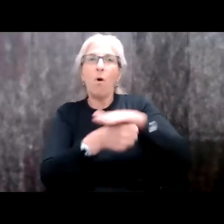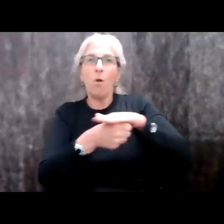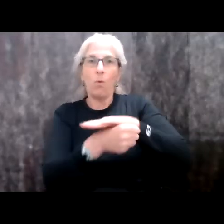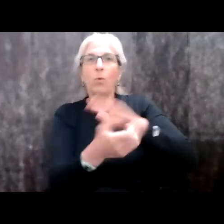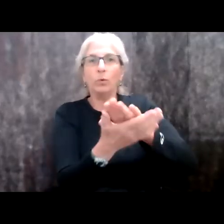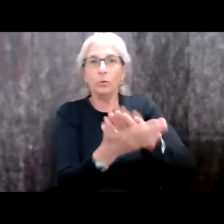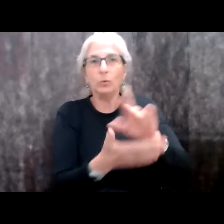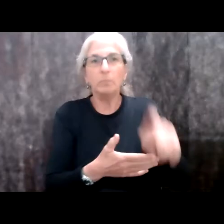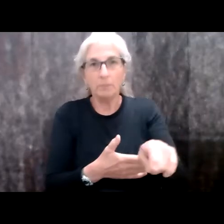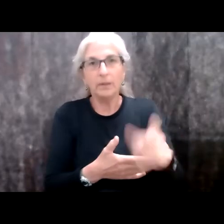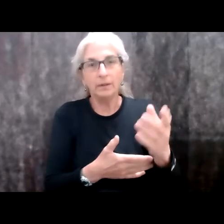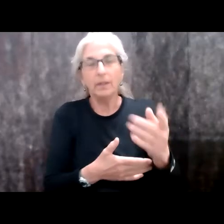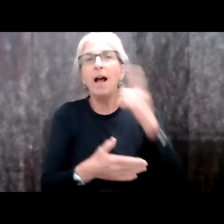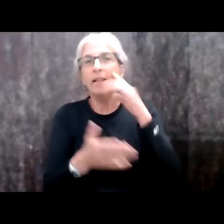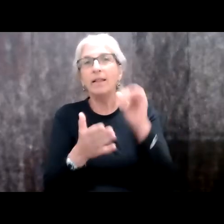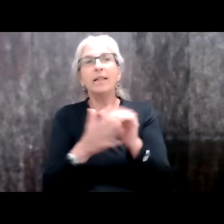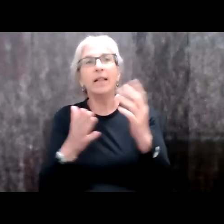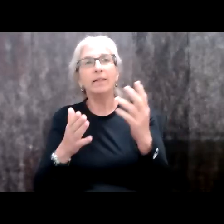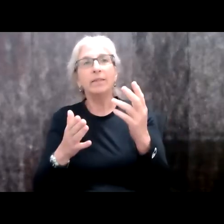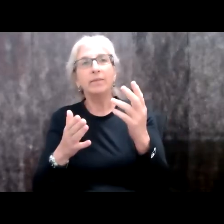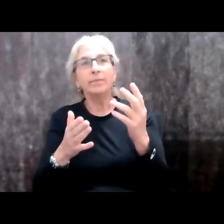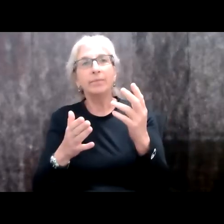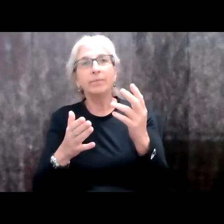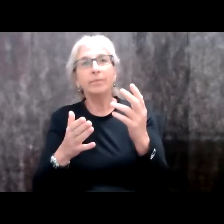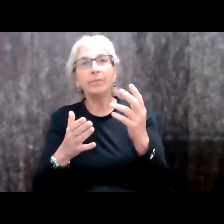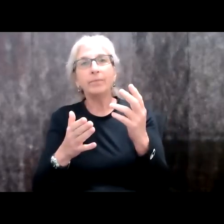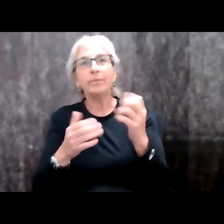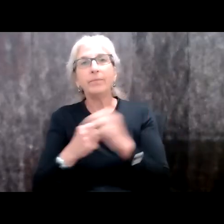is something that I think is very important.